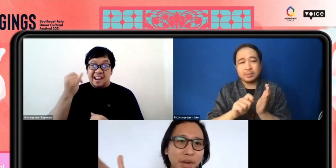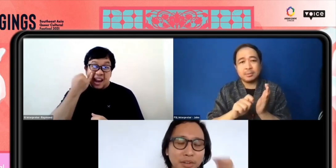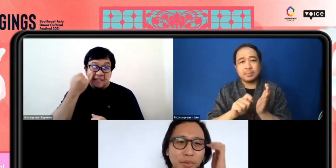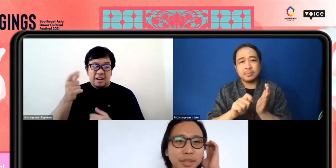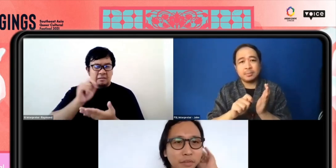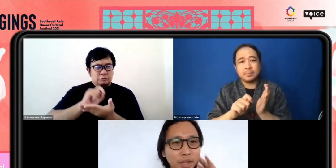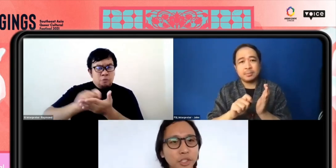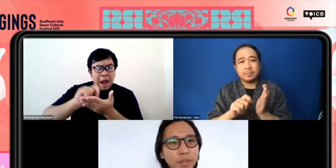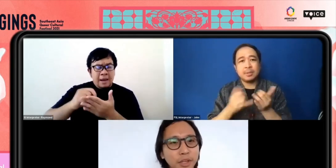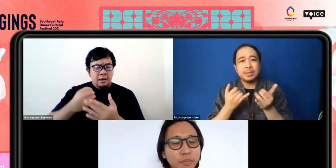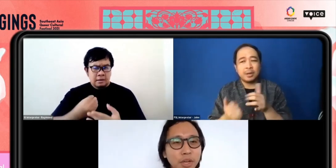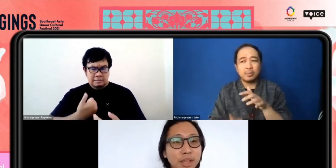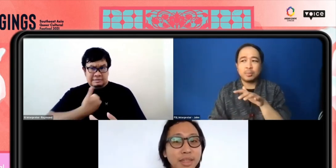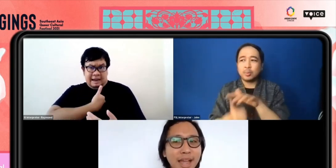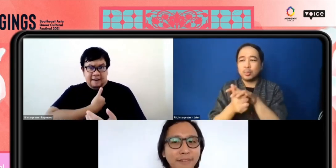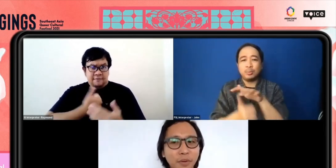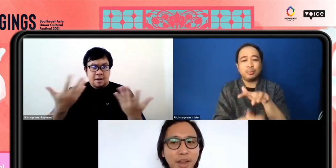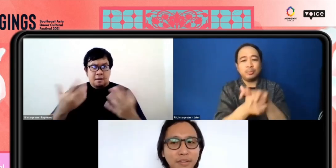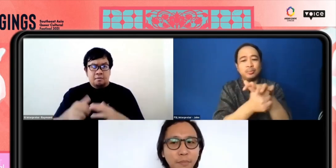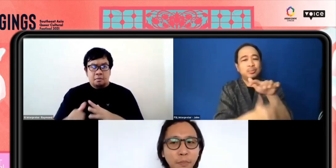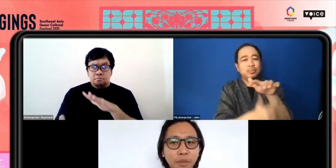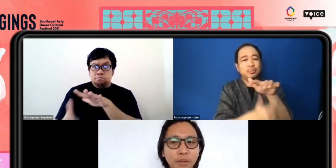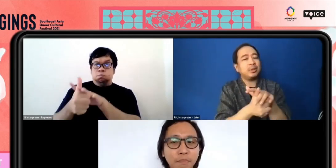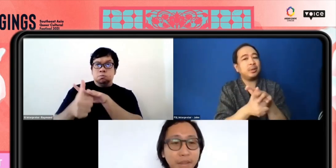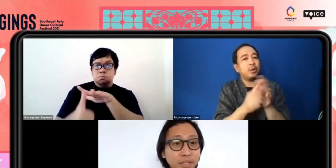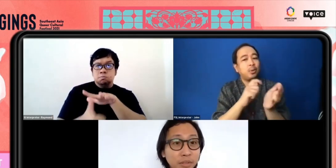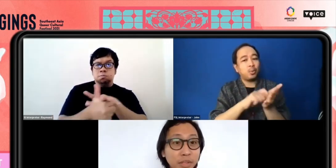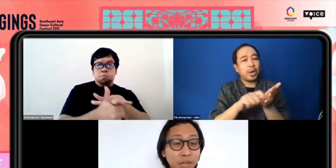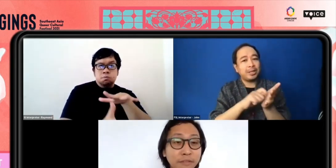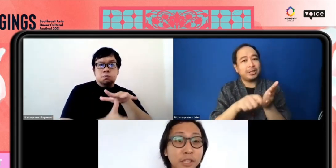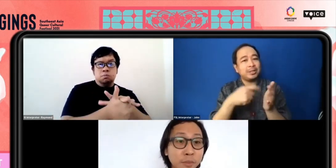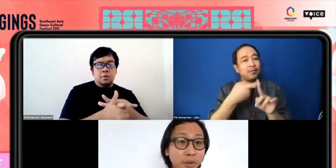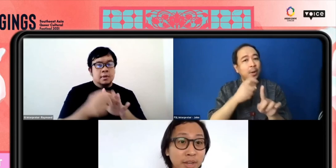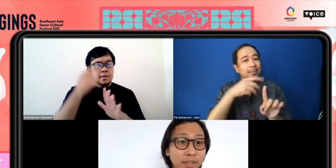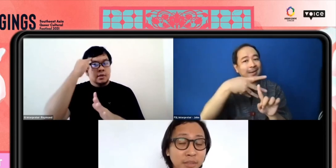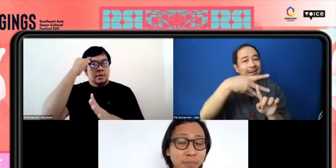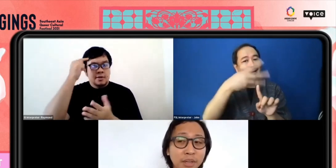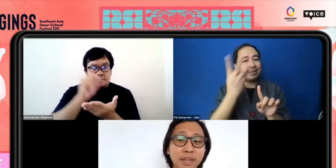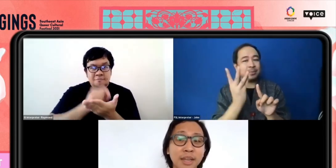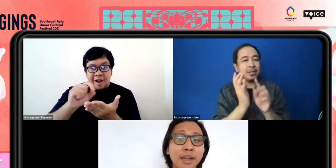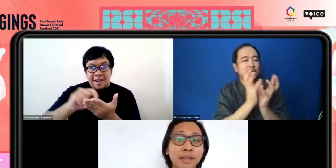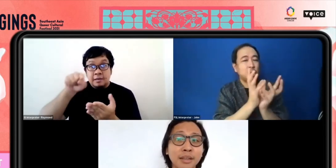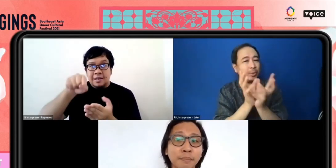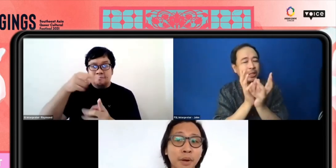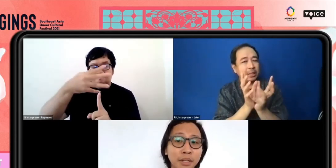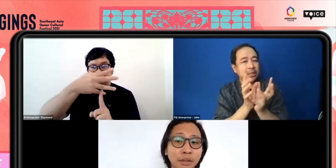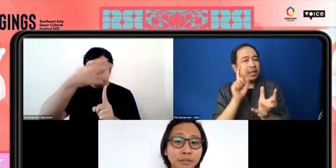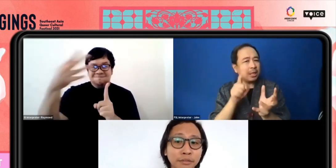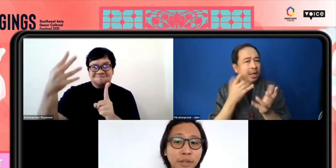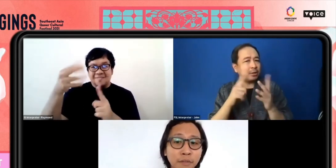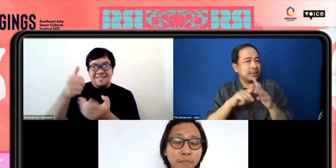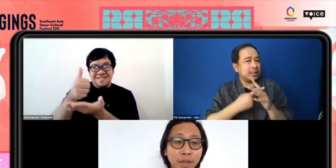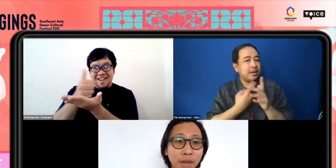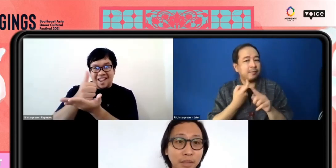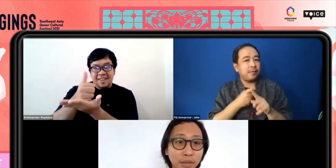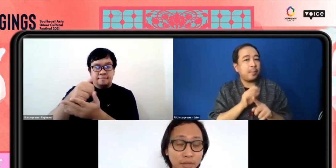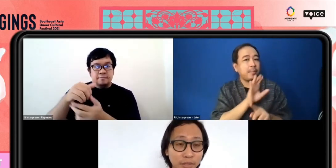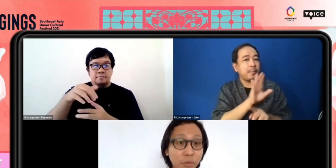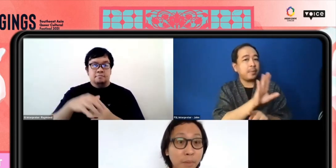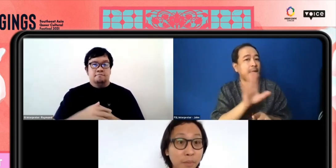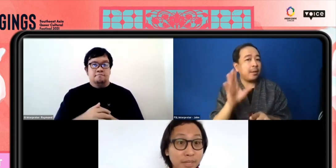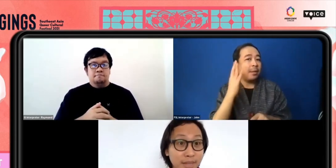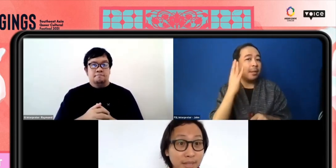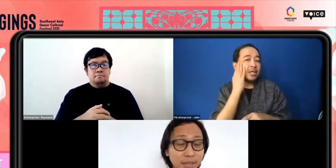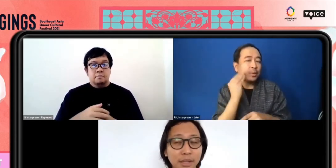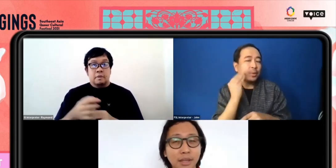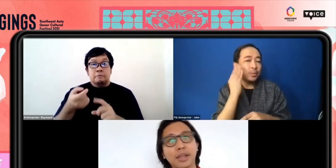the emerging writers right now, the LGBT community, they have to write based on their lived experiences, because again, part of being a writer is